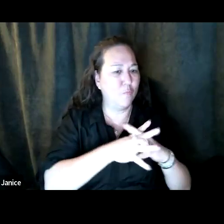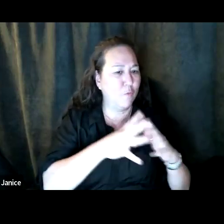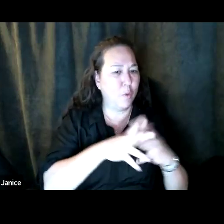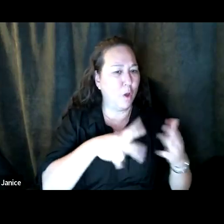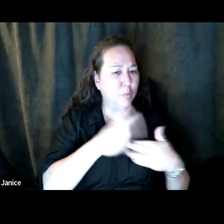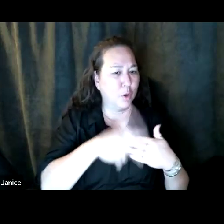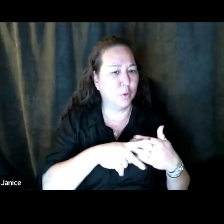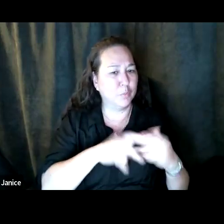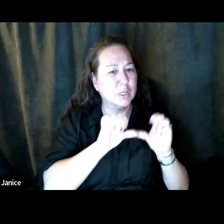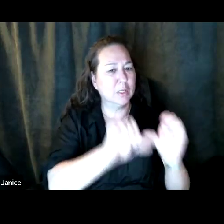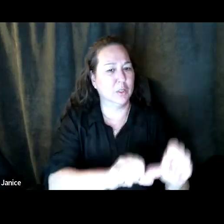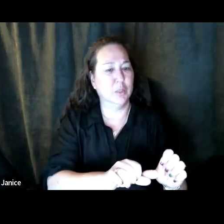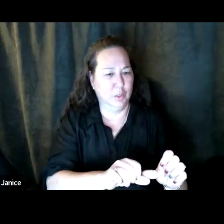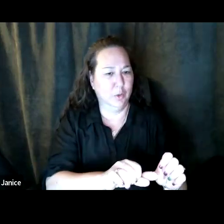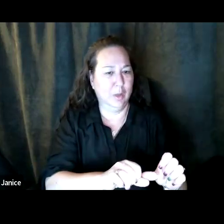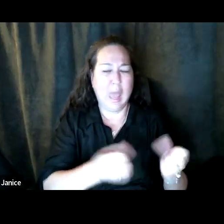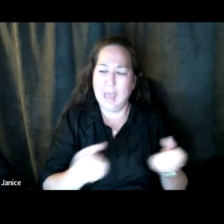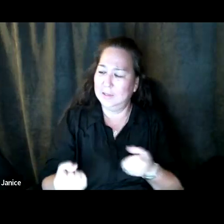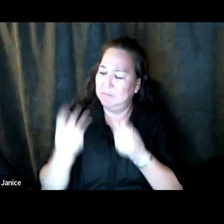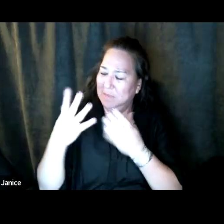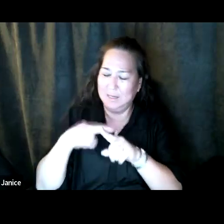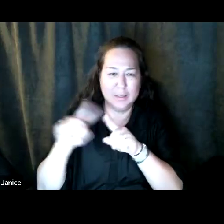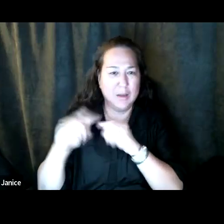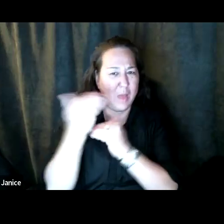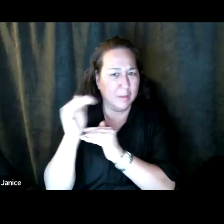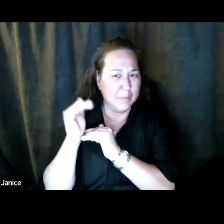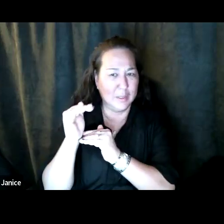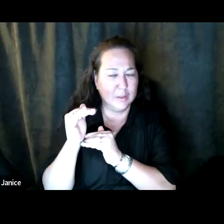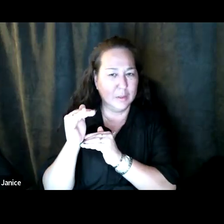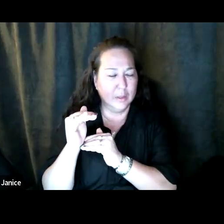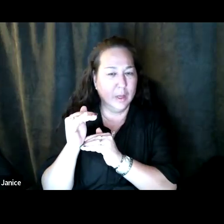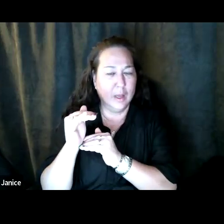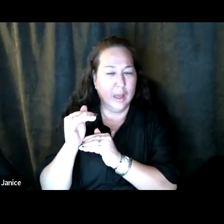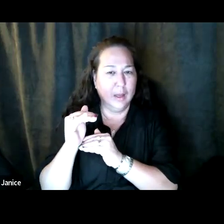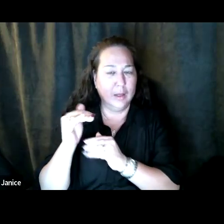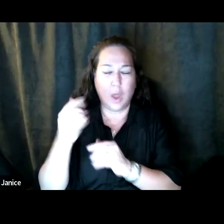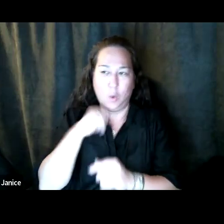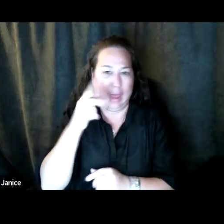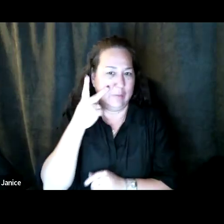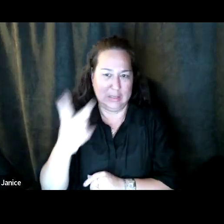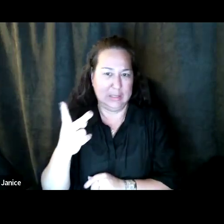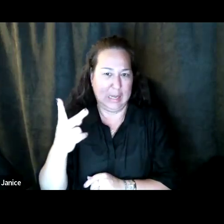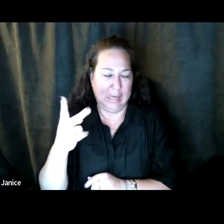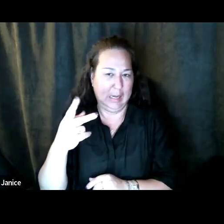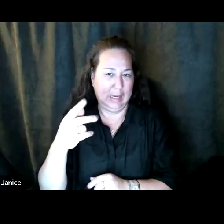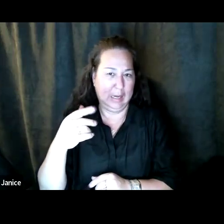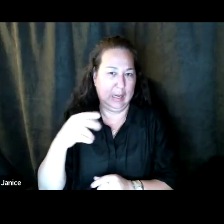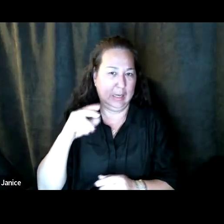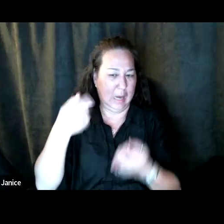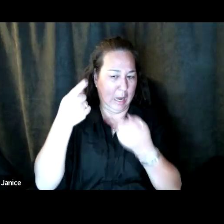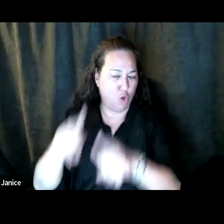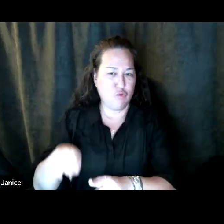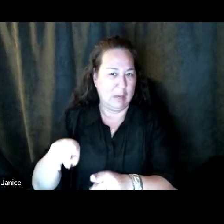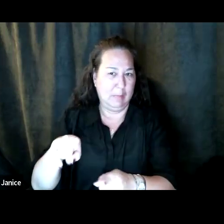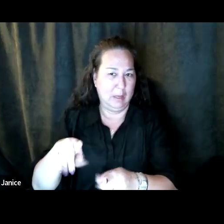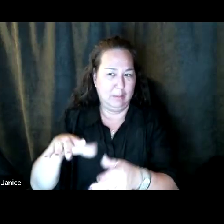It has a lot of limitations, many of which we don't fully know because, of course, we have not seen a lease and a variety of other